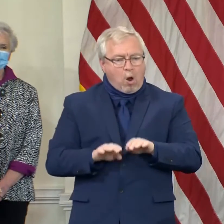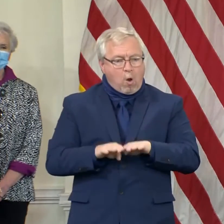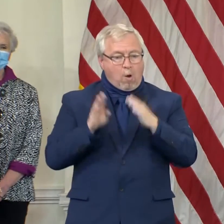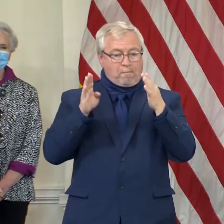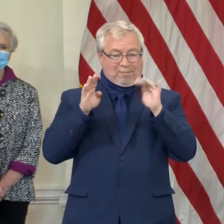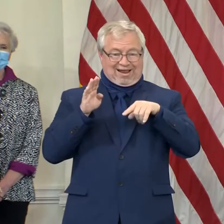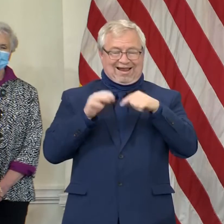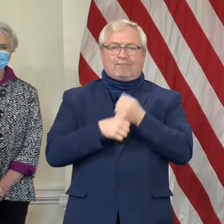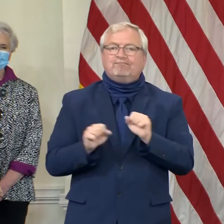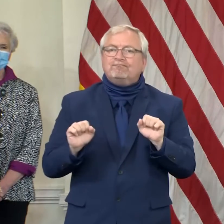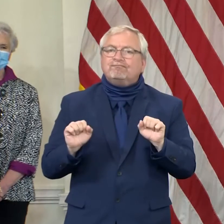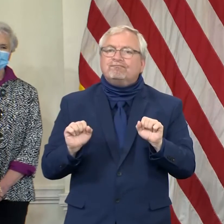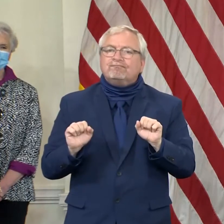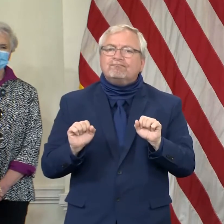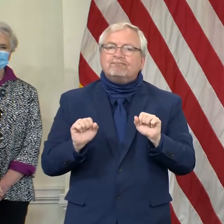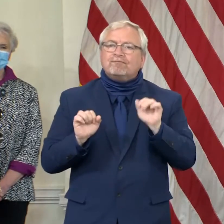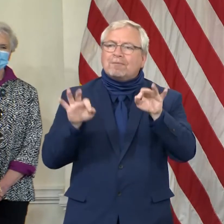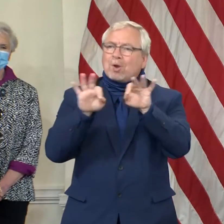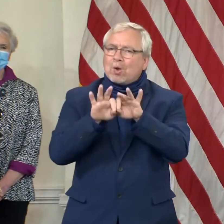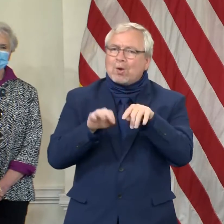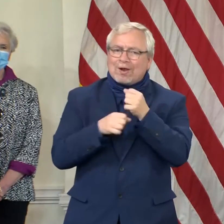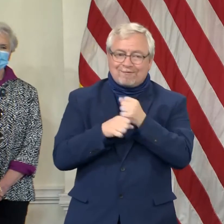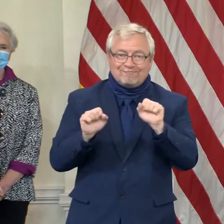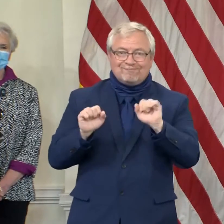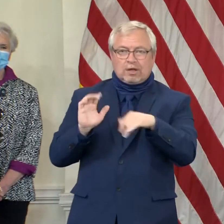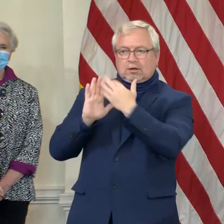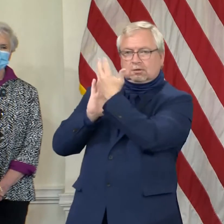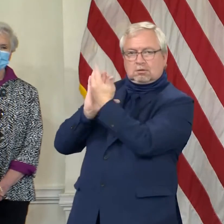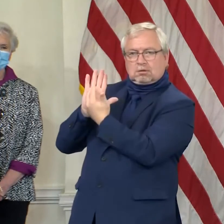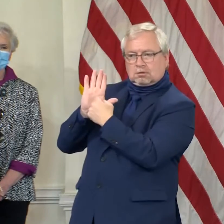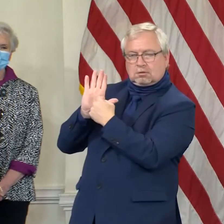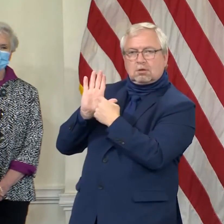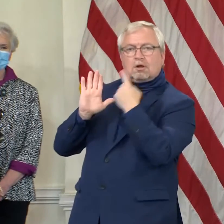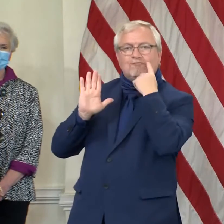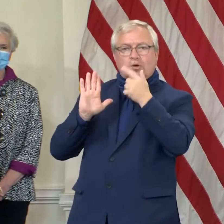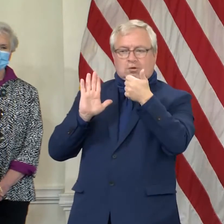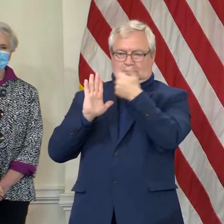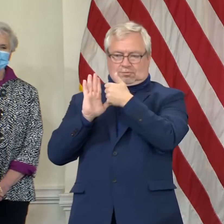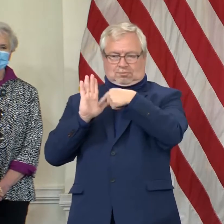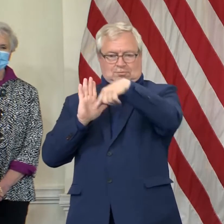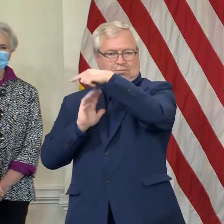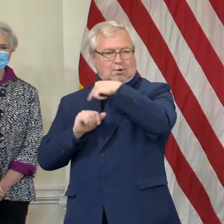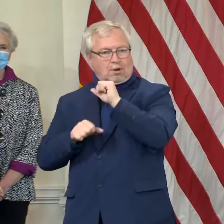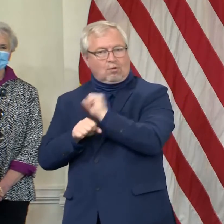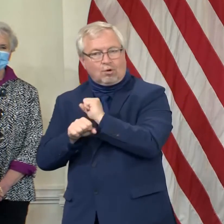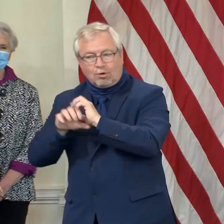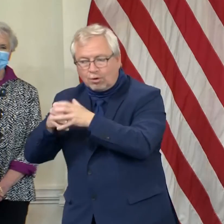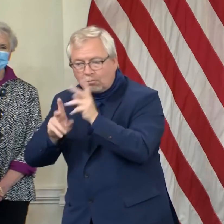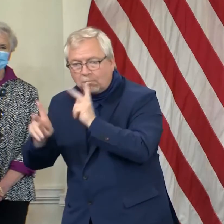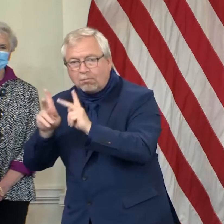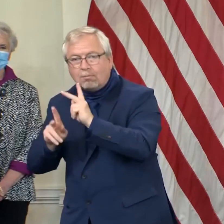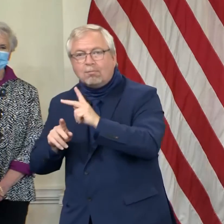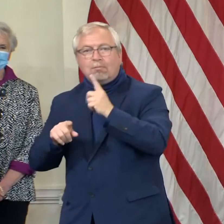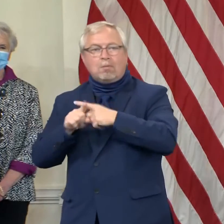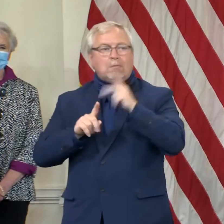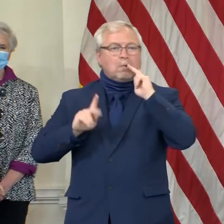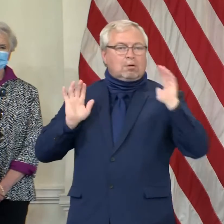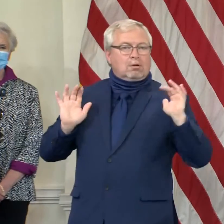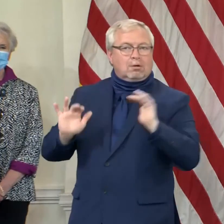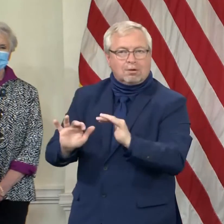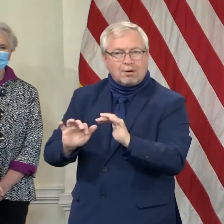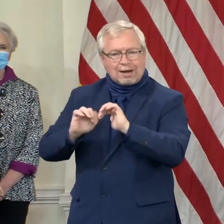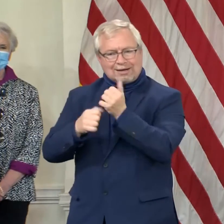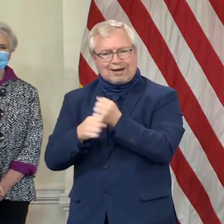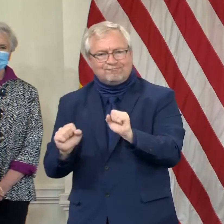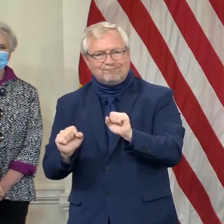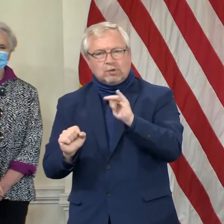ways that can keep their employees, their customers, and members of their congregations safe. We continue to work